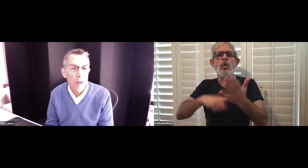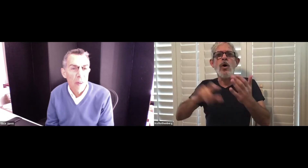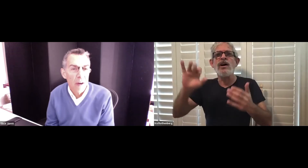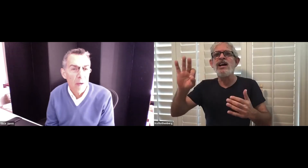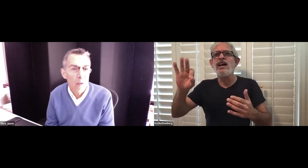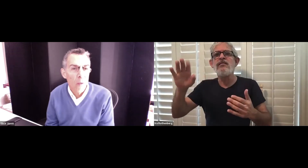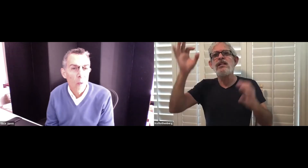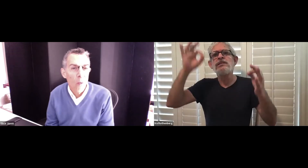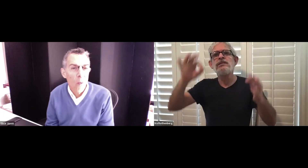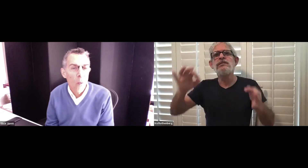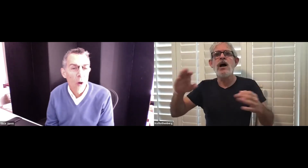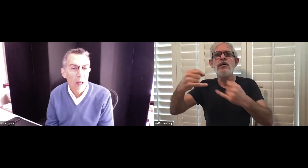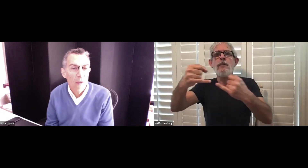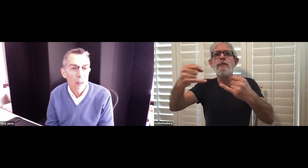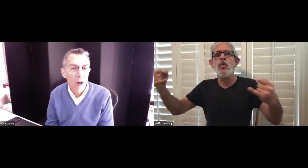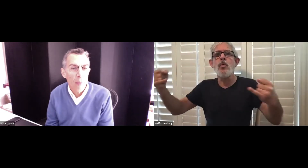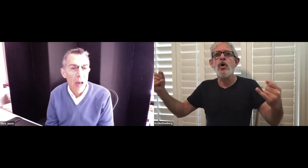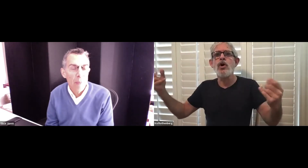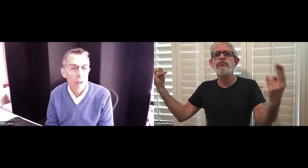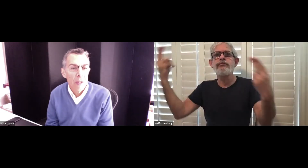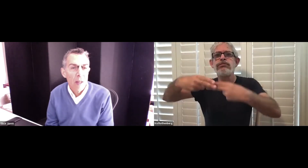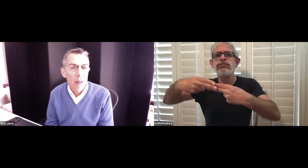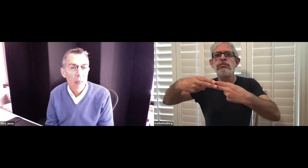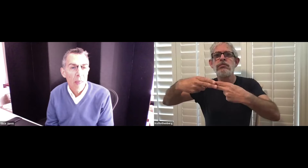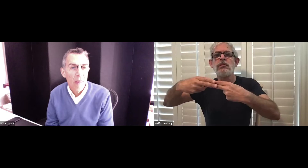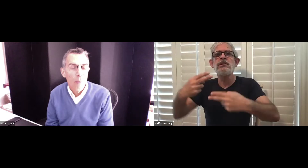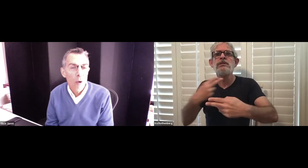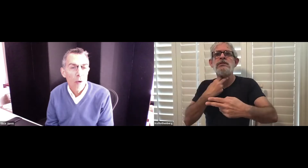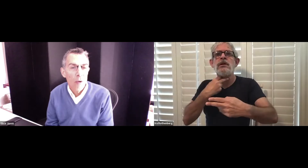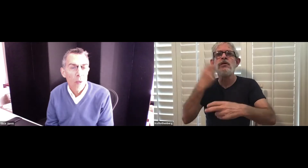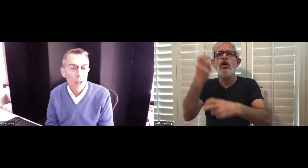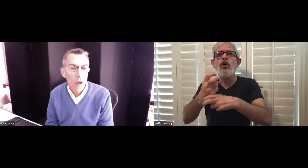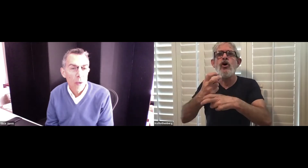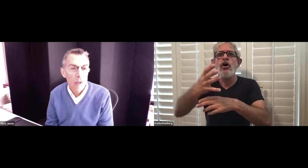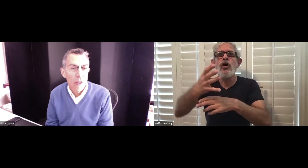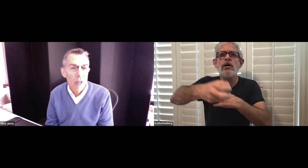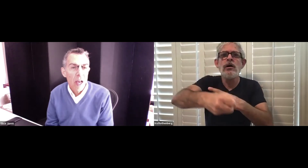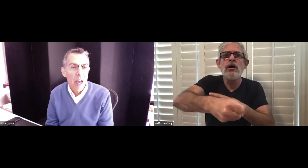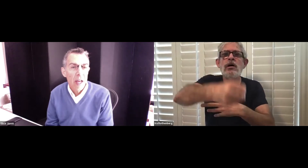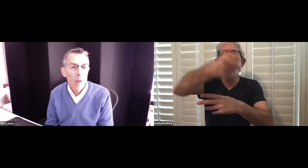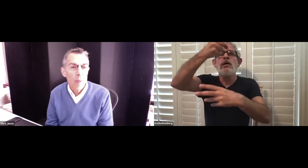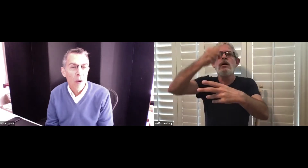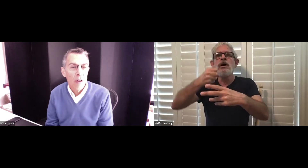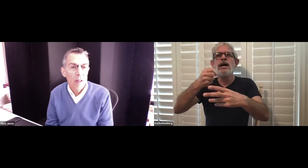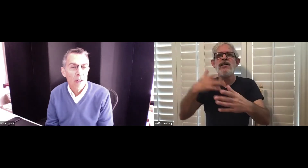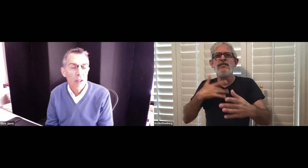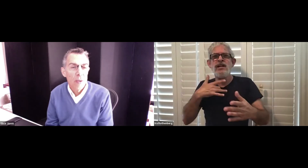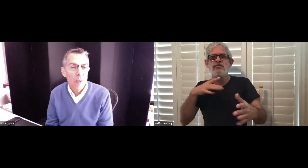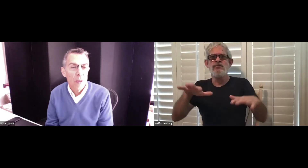there, what if they thought perhaps the border was closed and it would be hard to, I